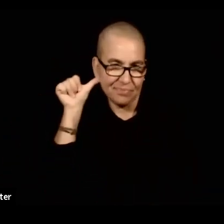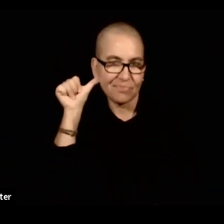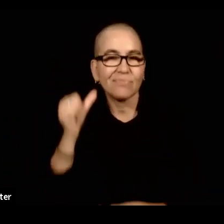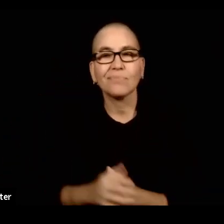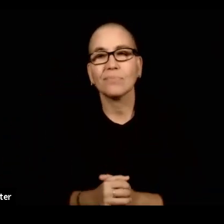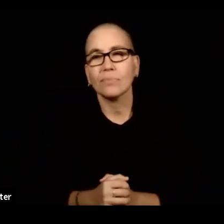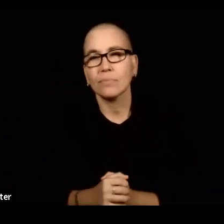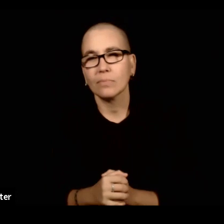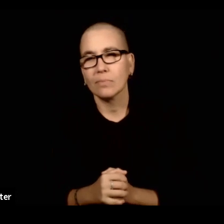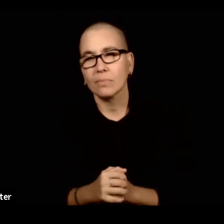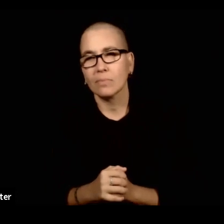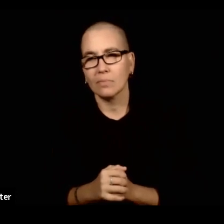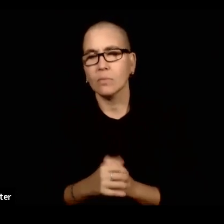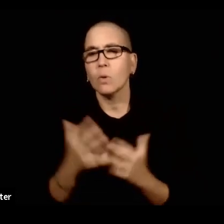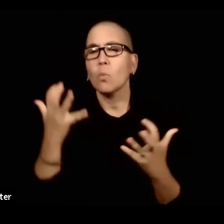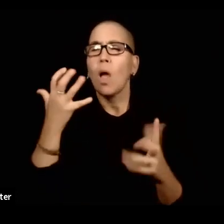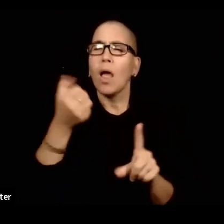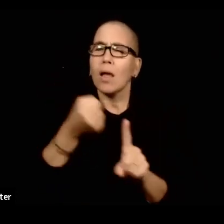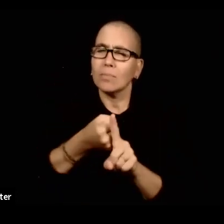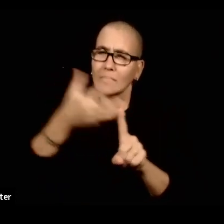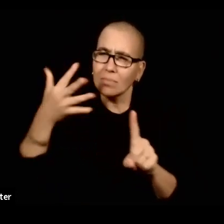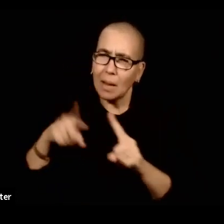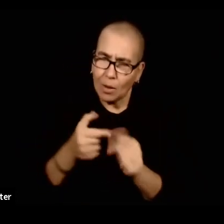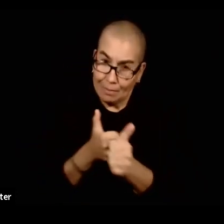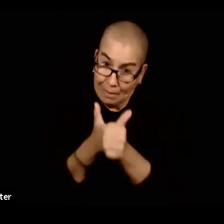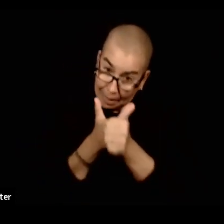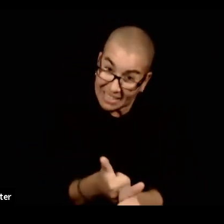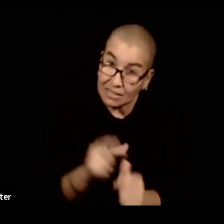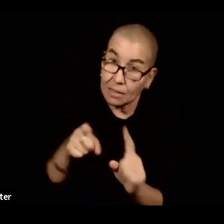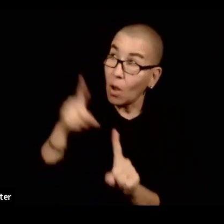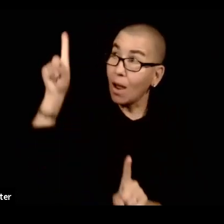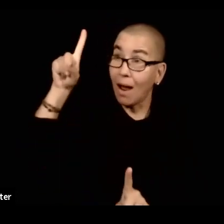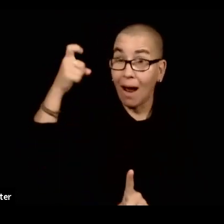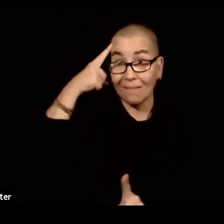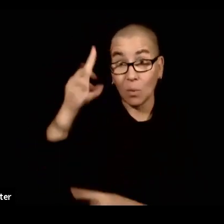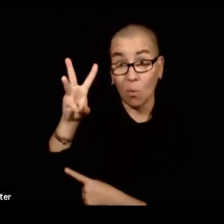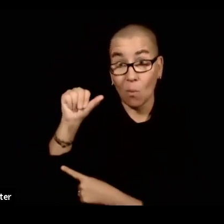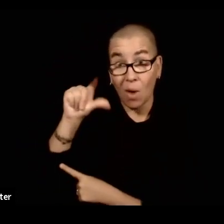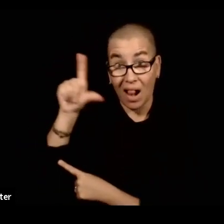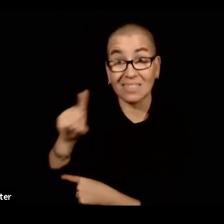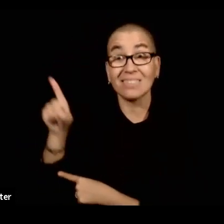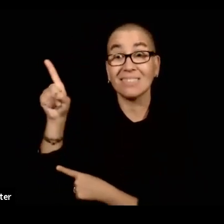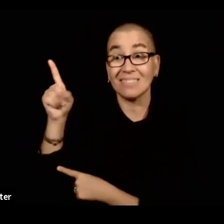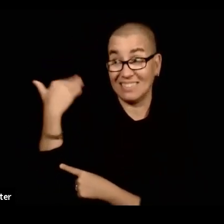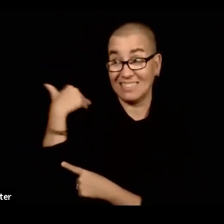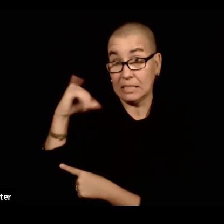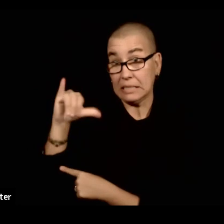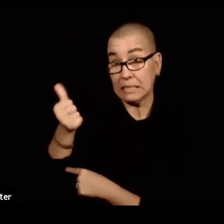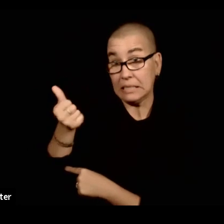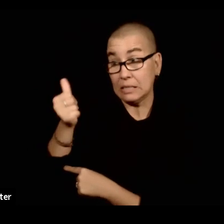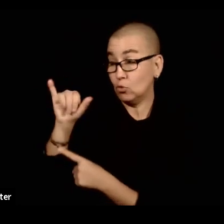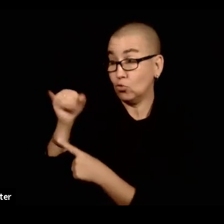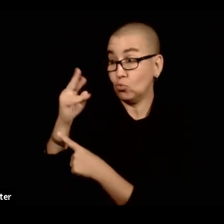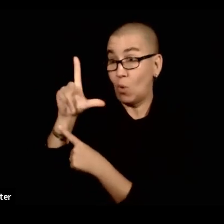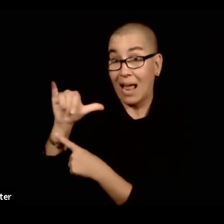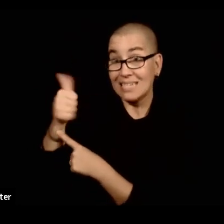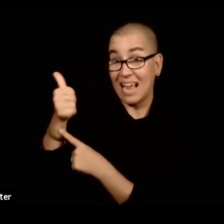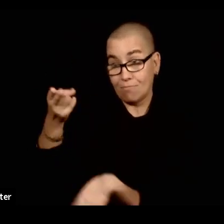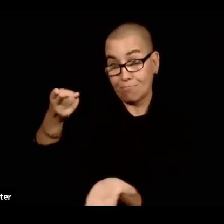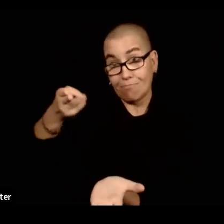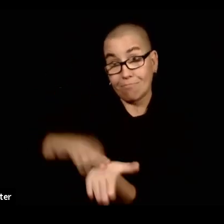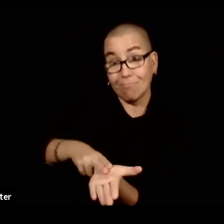orders. Between July 10th and the end of the month, we have received 370 complaints through our